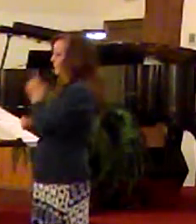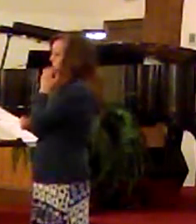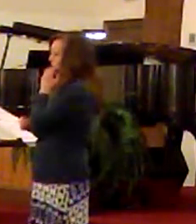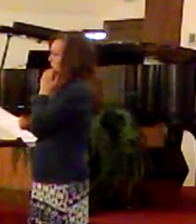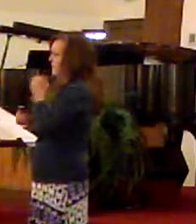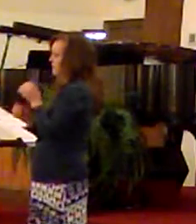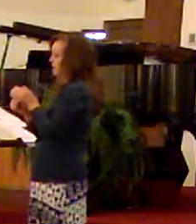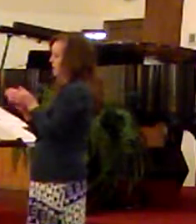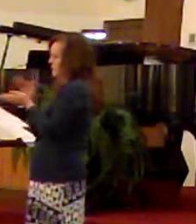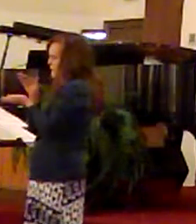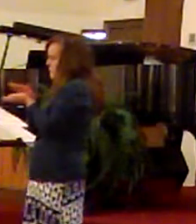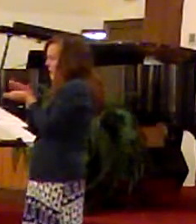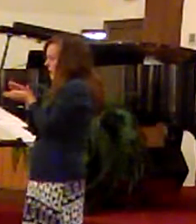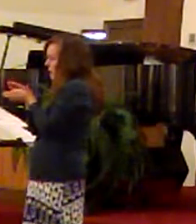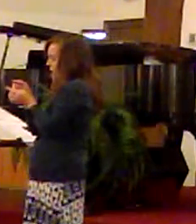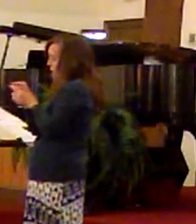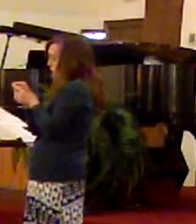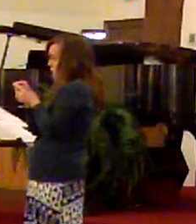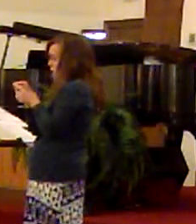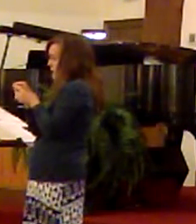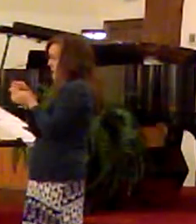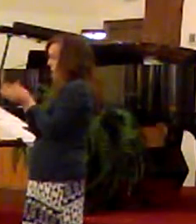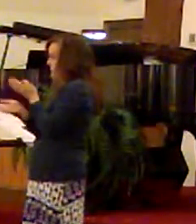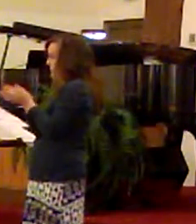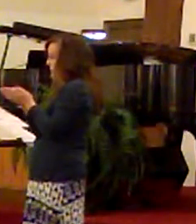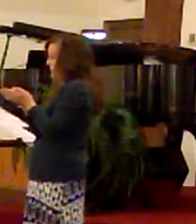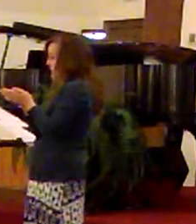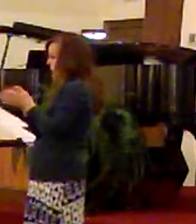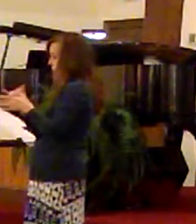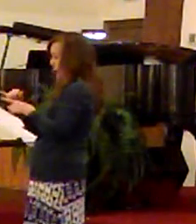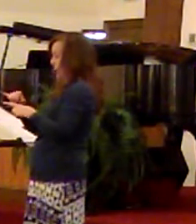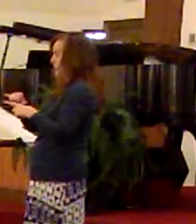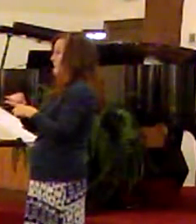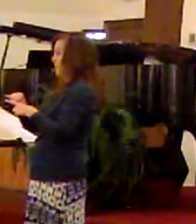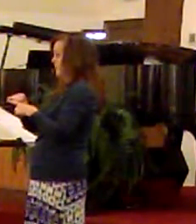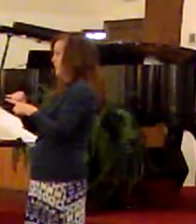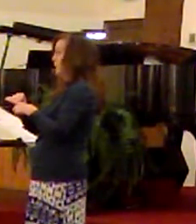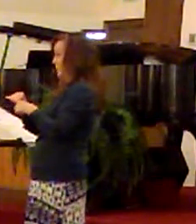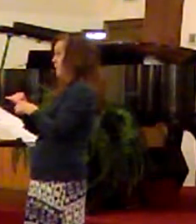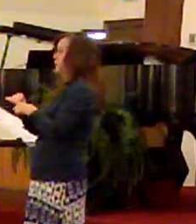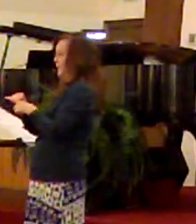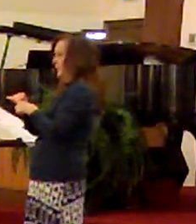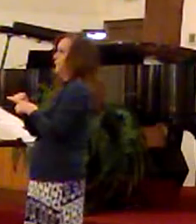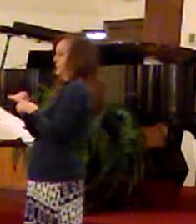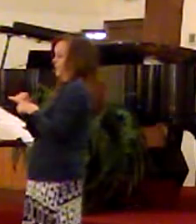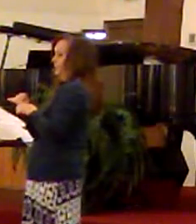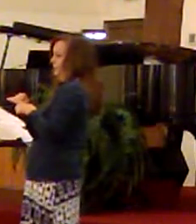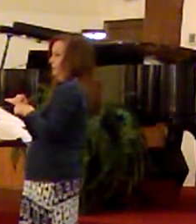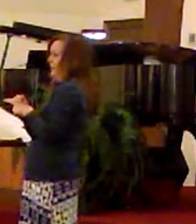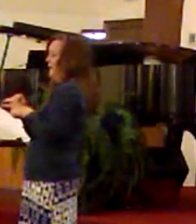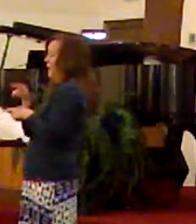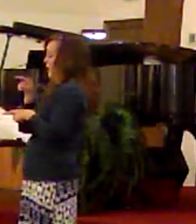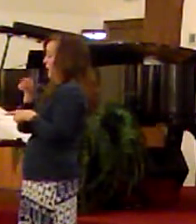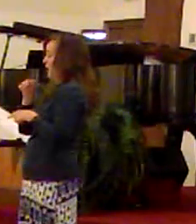words. But allow the context to guide the interpretation, not your